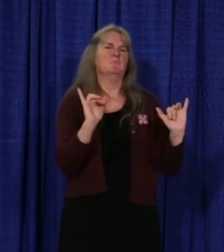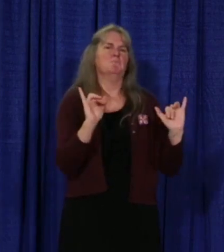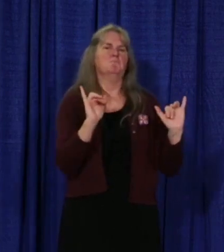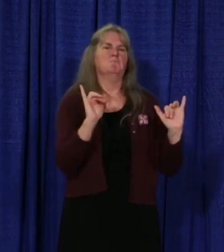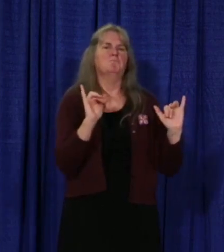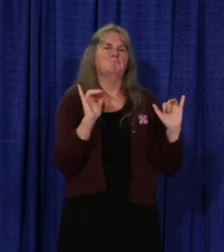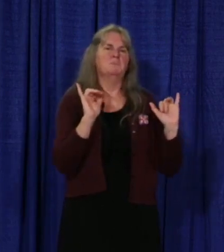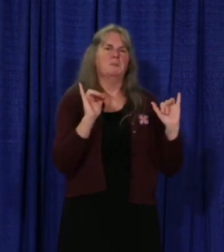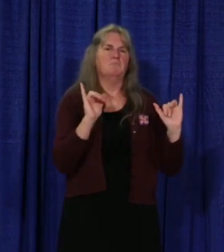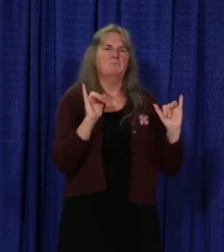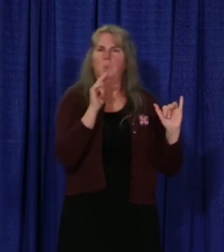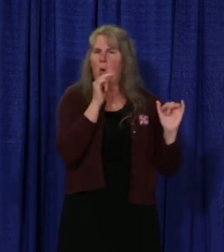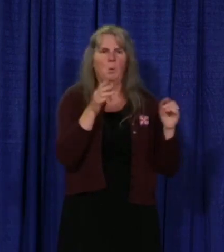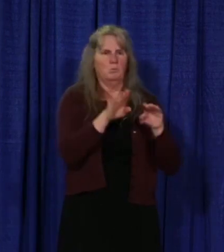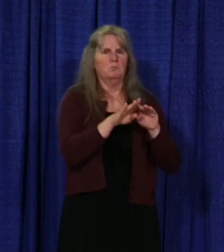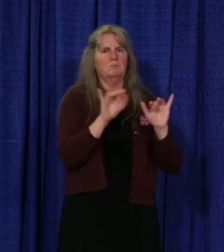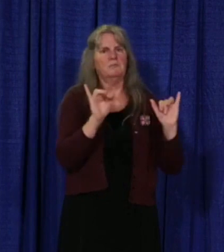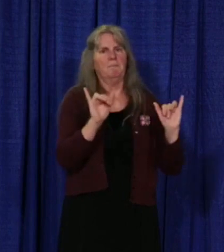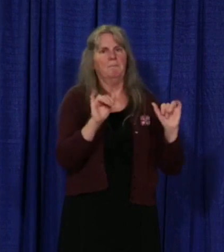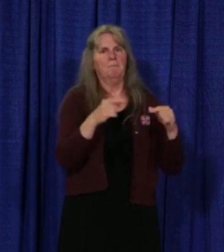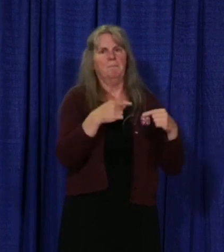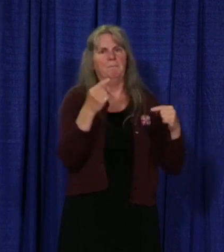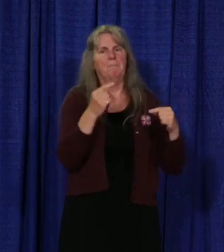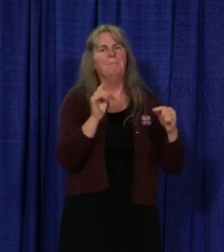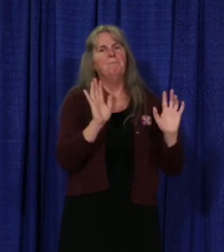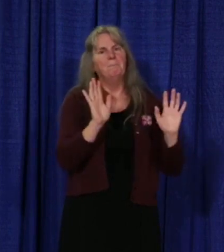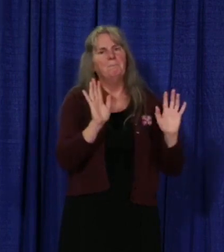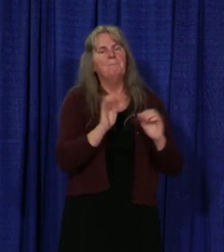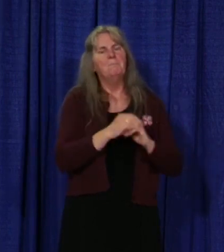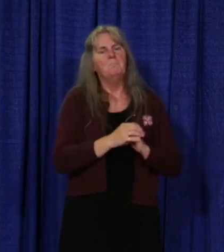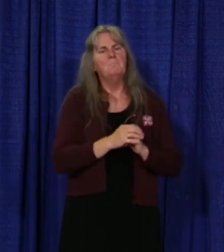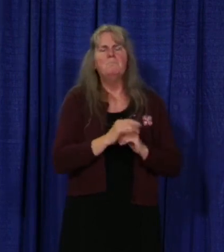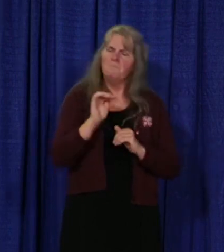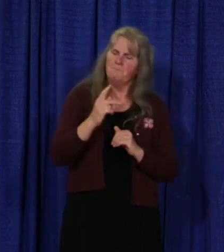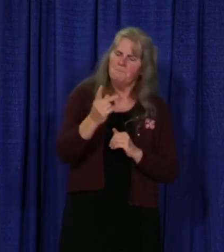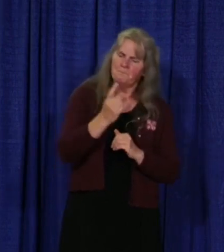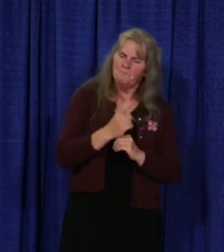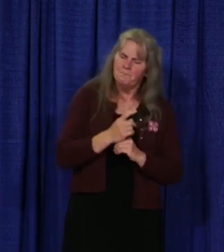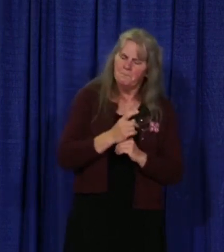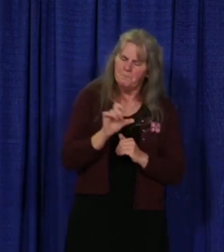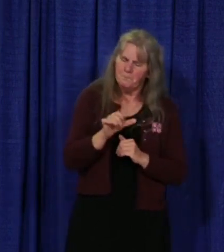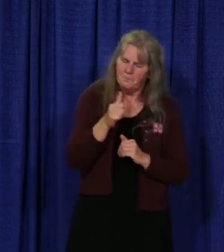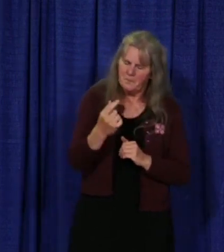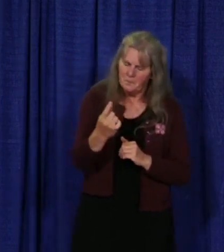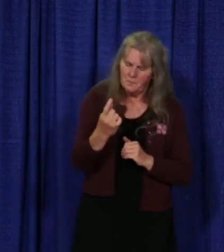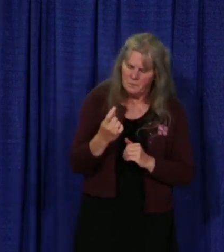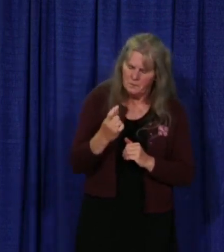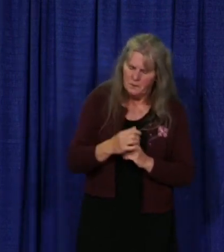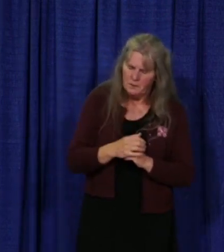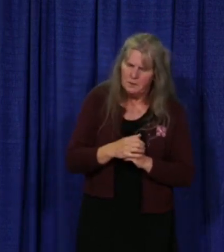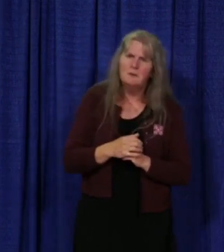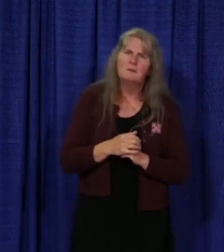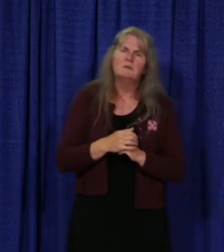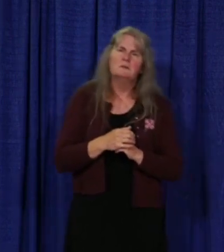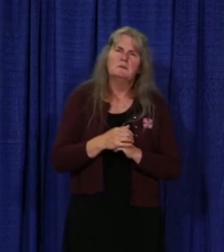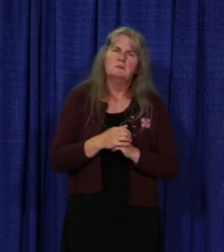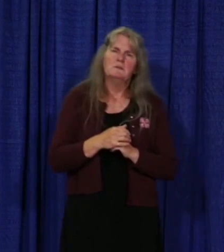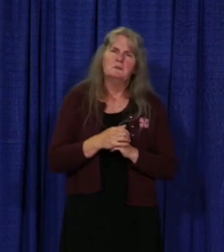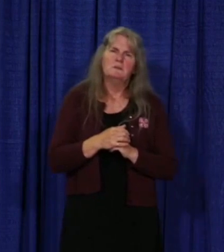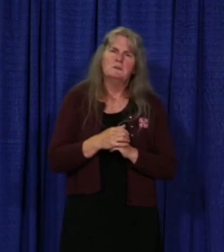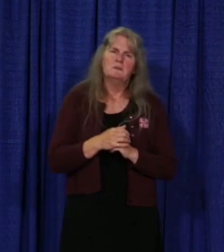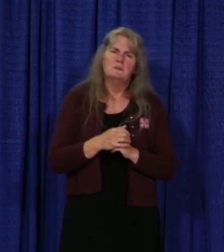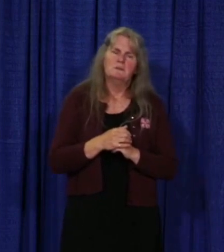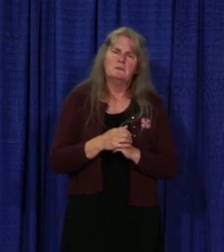Follow up, Chris? Yeah, thanks. So I guess the other question I have is with regards